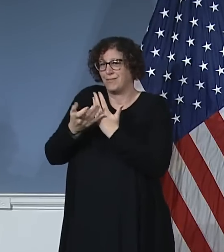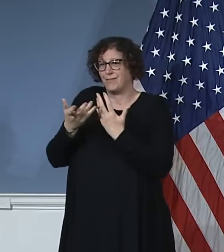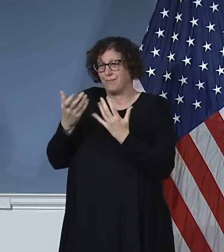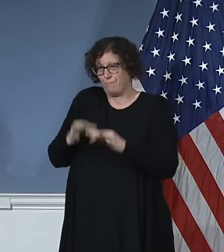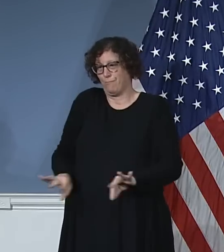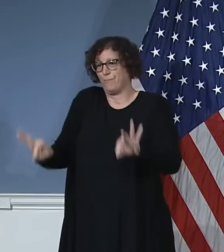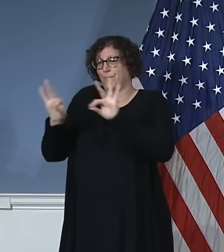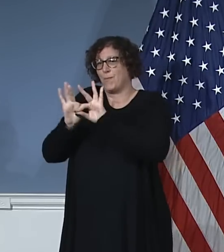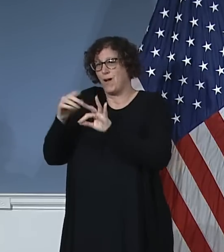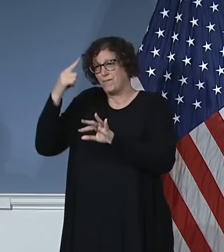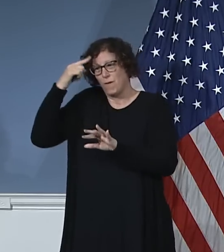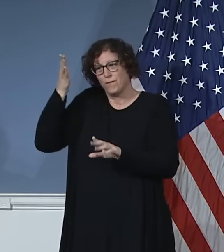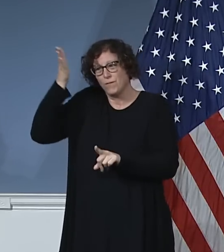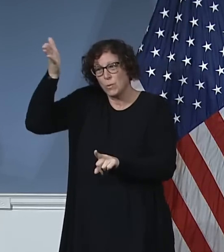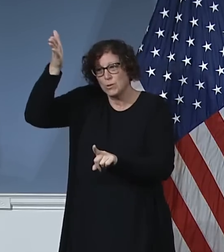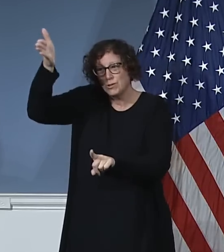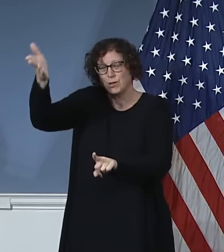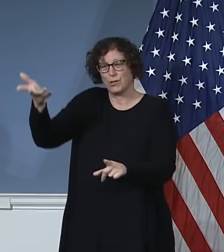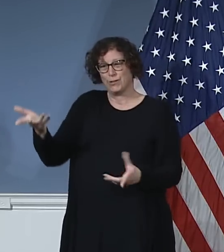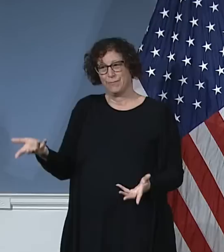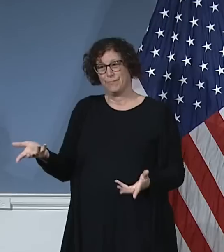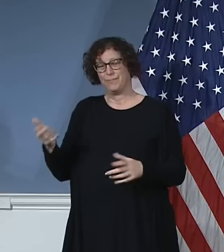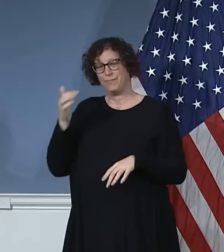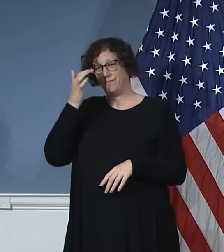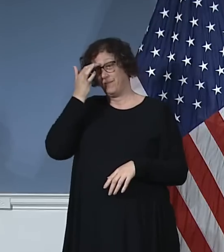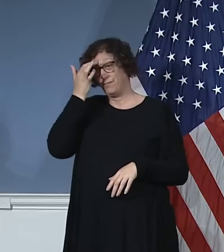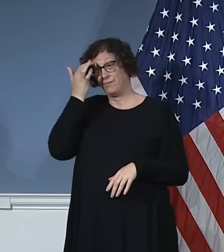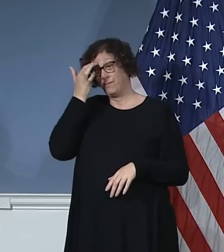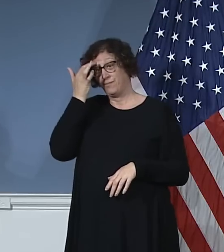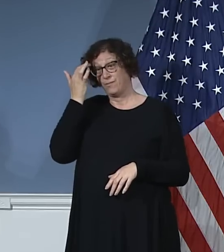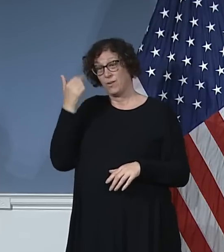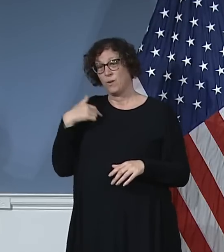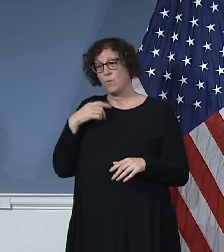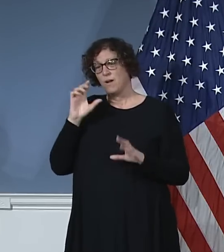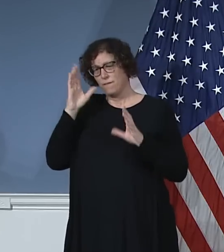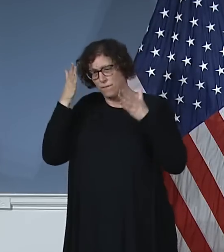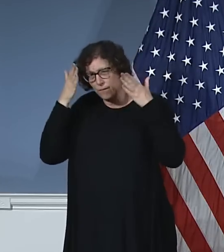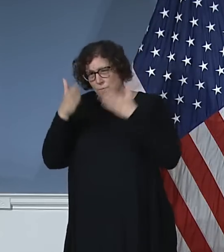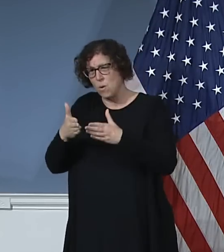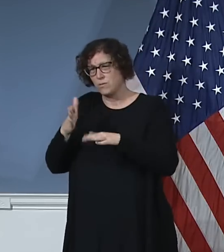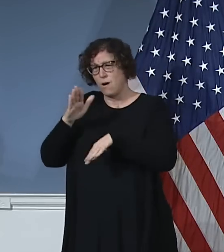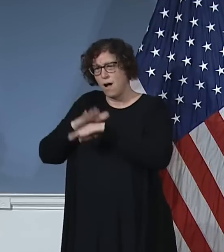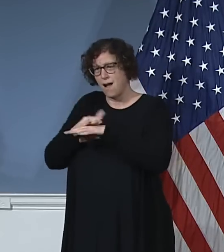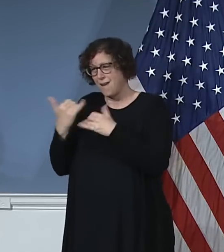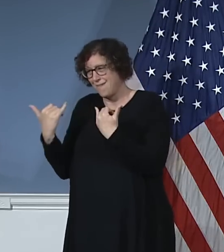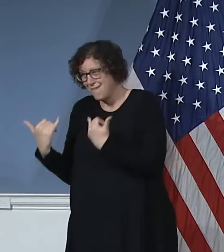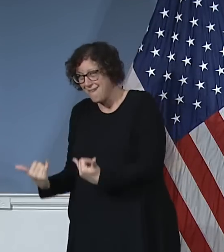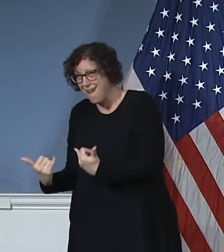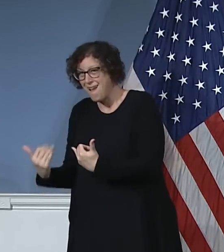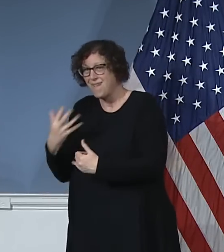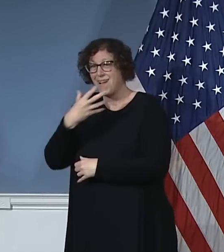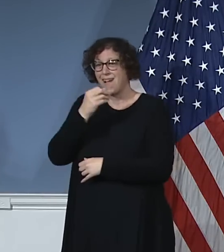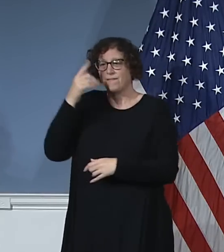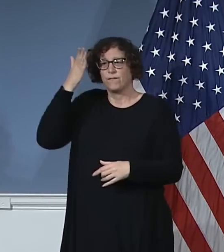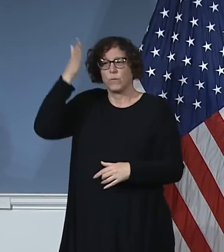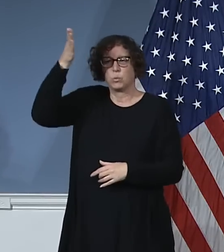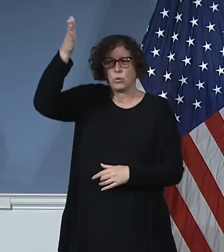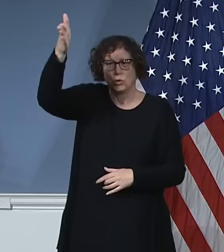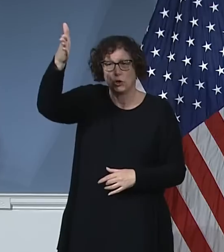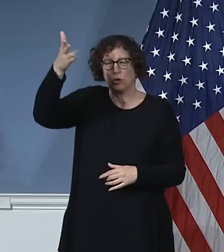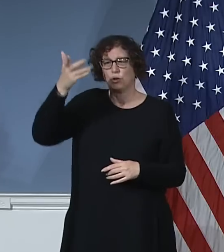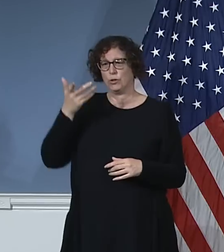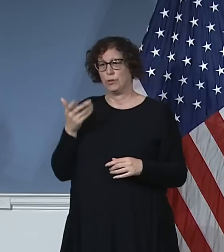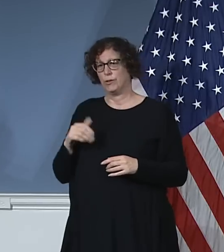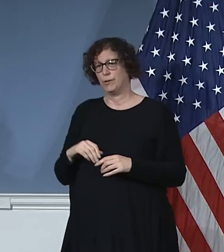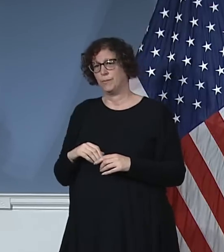the long game, as Commissioner Shea said. So as I understand it, that is the state guidance at this moment, and I believe it